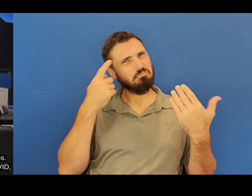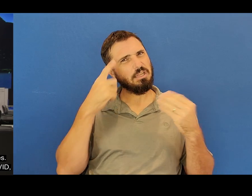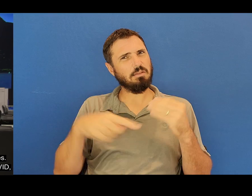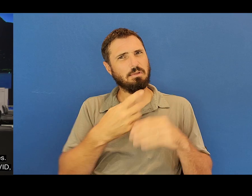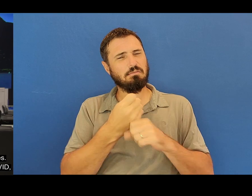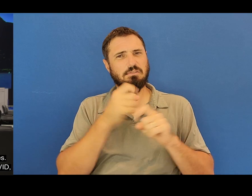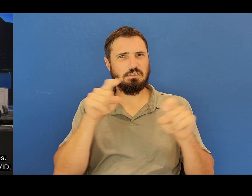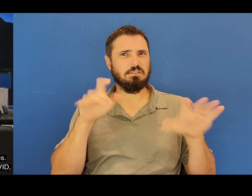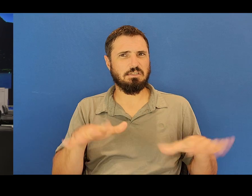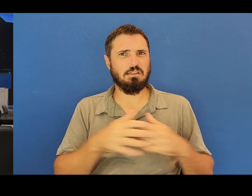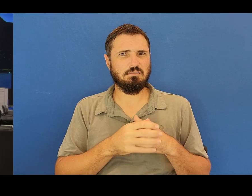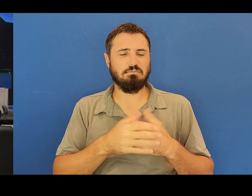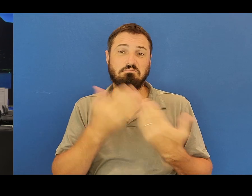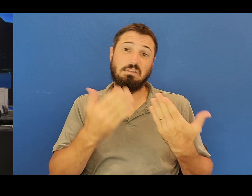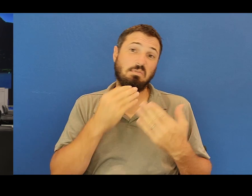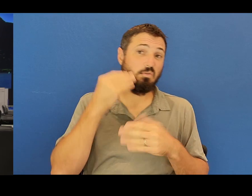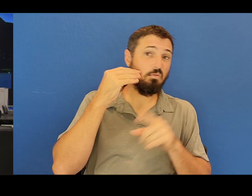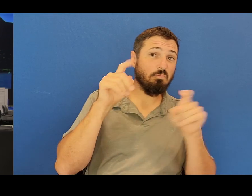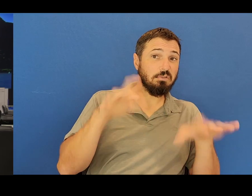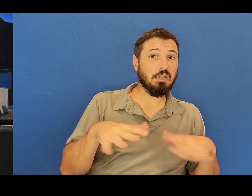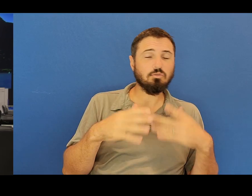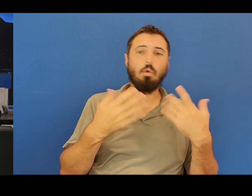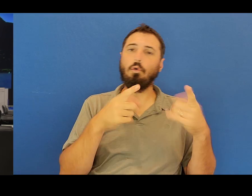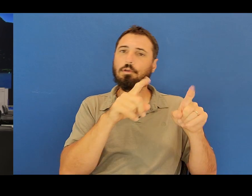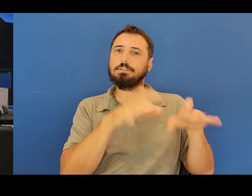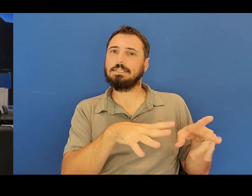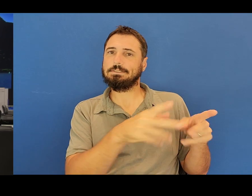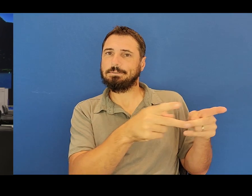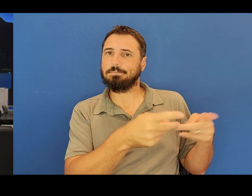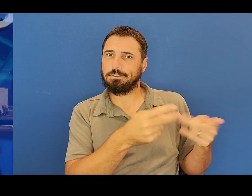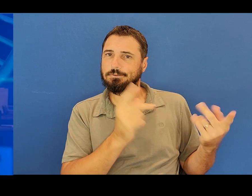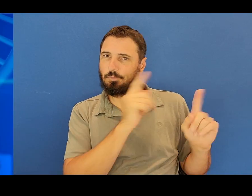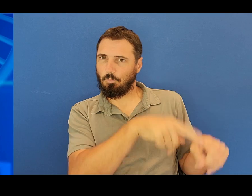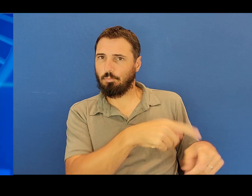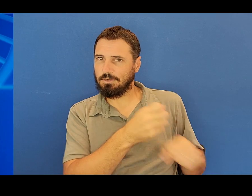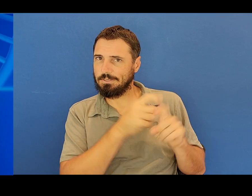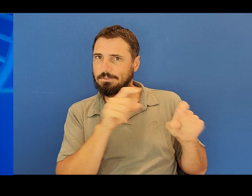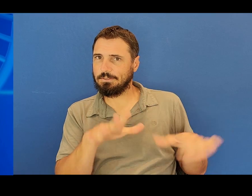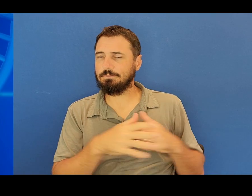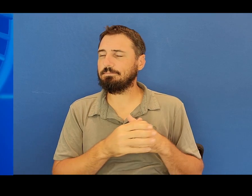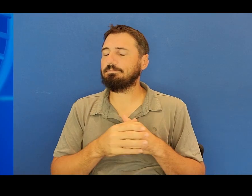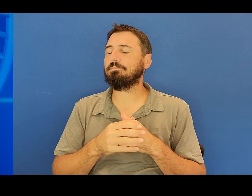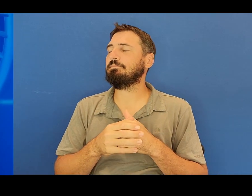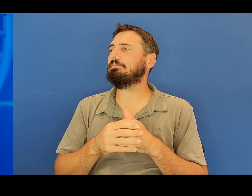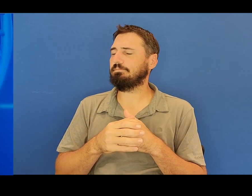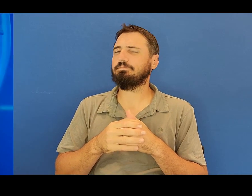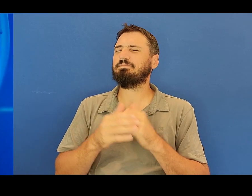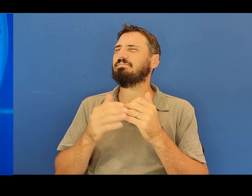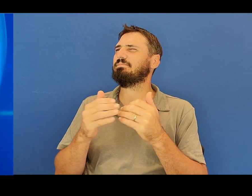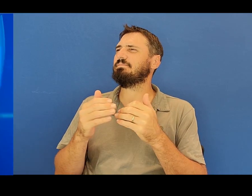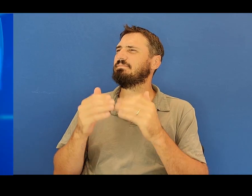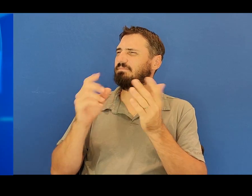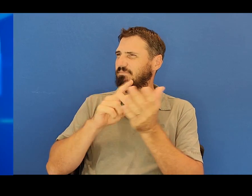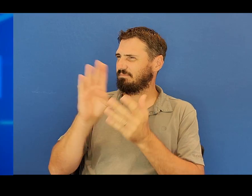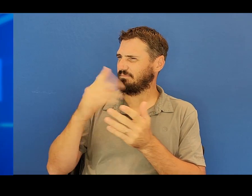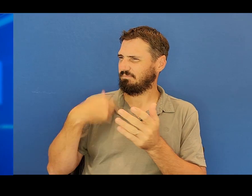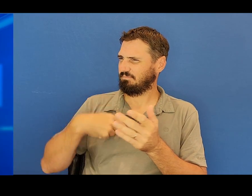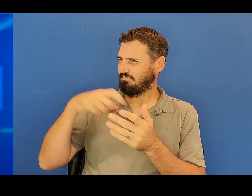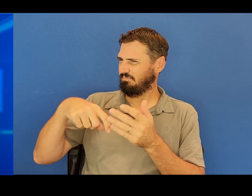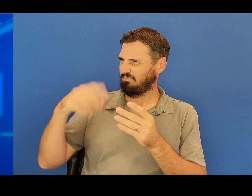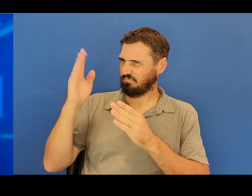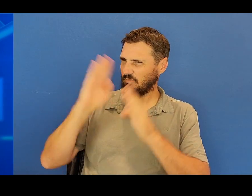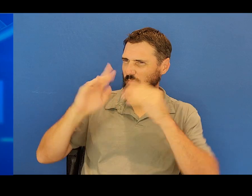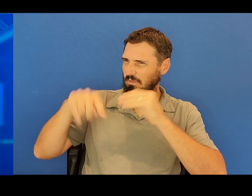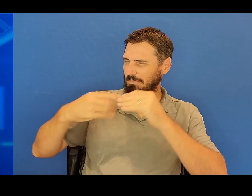consider being tested for COVID either with a home test or at a testing center. Next question, Dr. B, do we need to worry